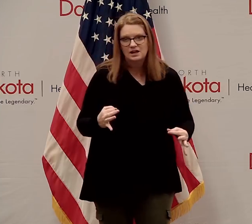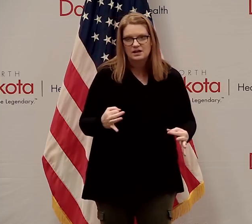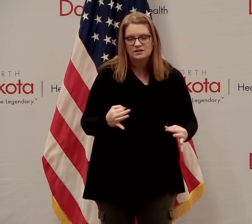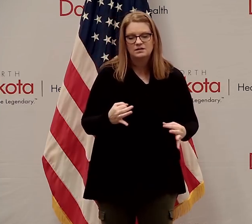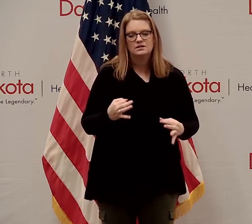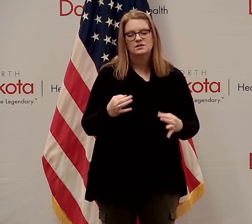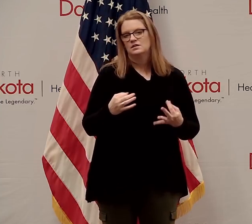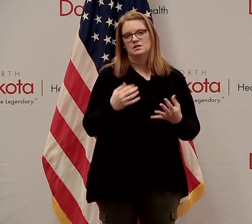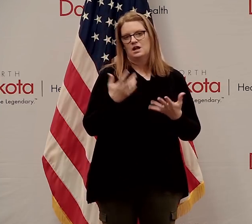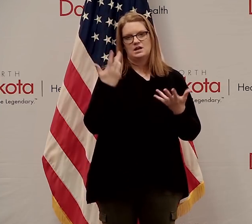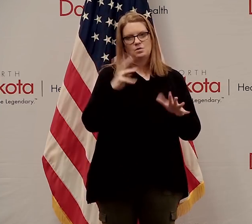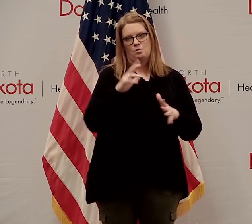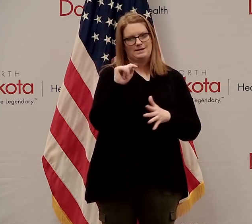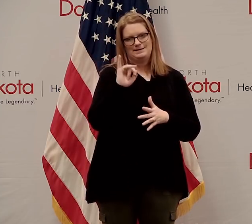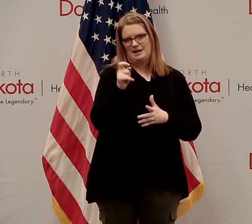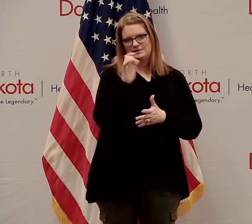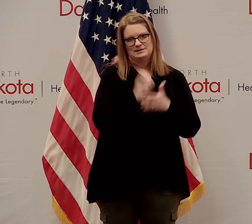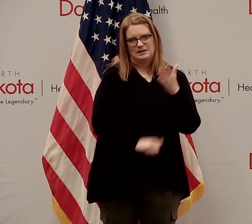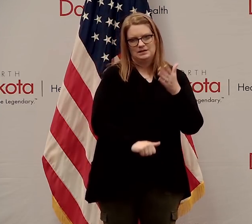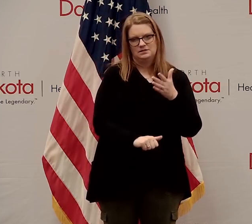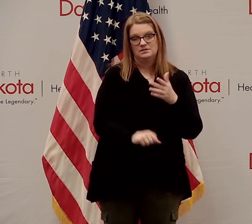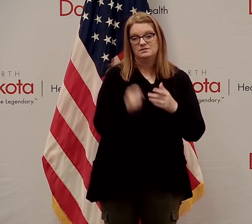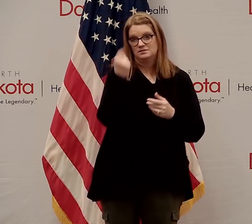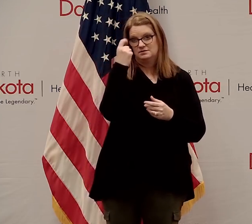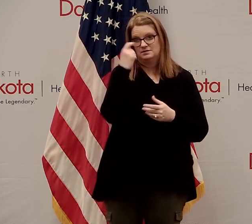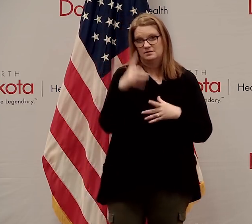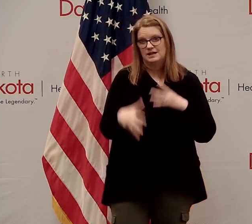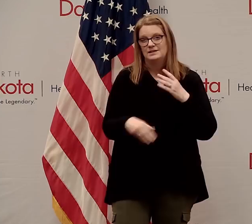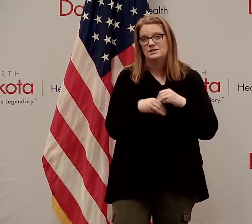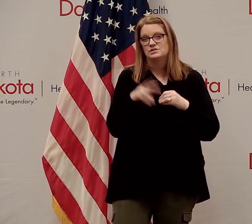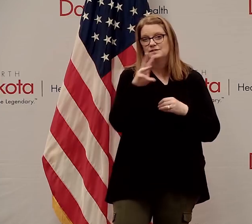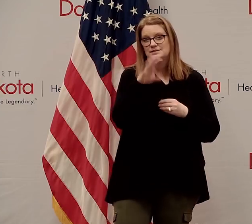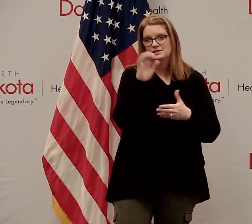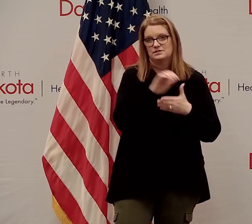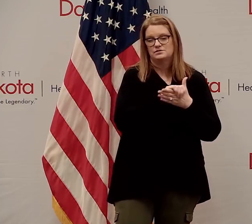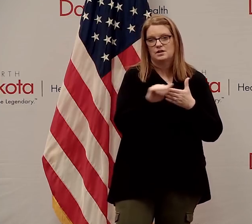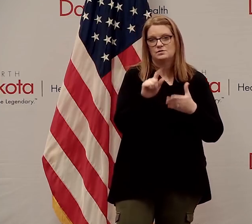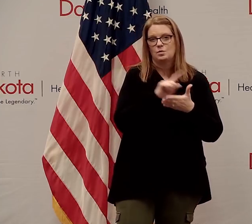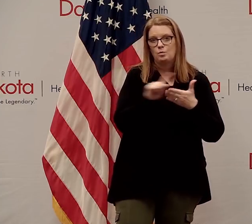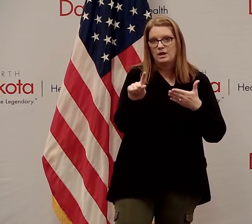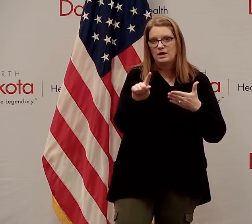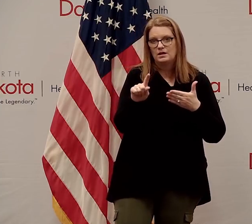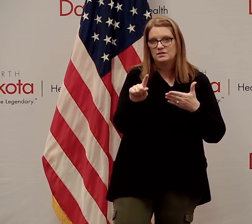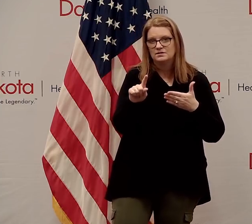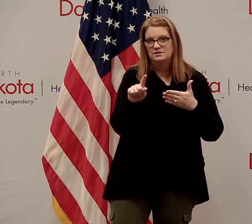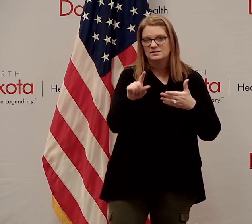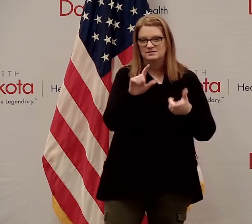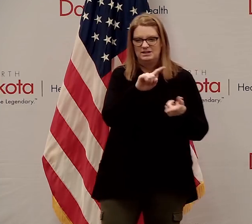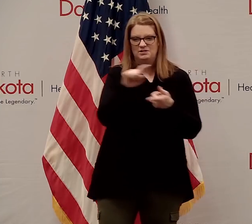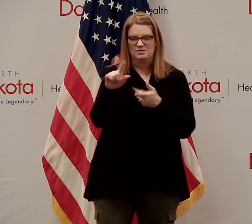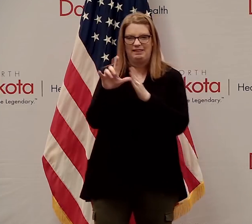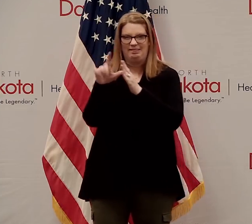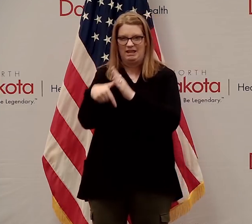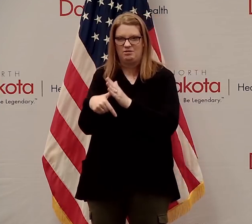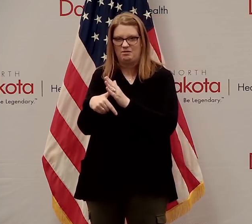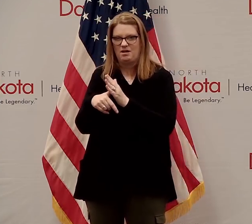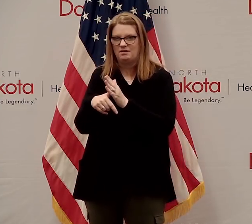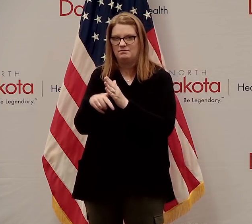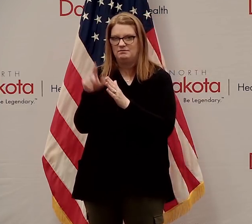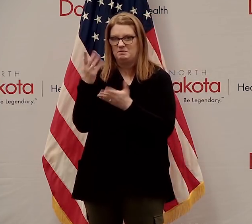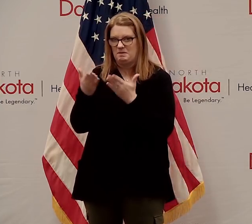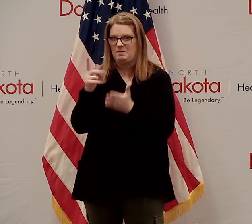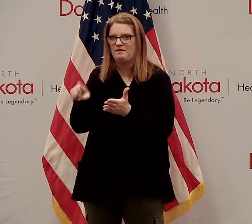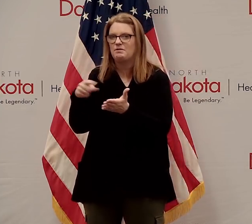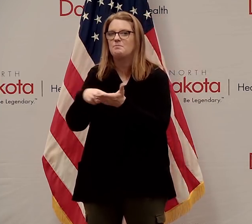taxes withheld, they should know that addition of $600 a week could result in higher tax liability depending on your other